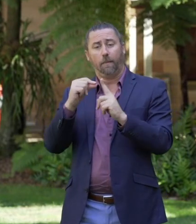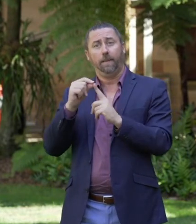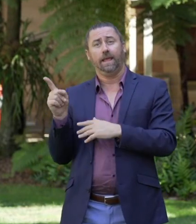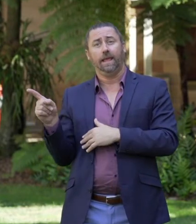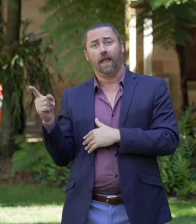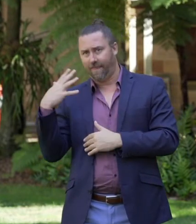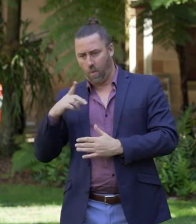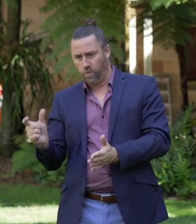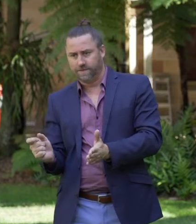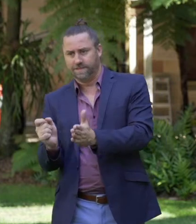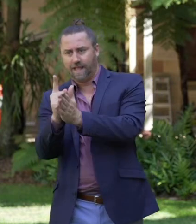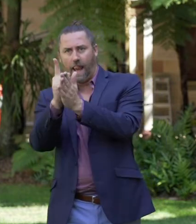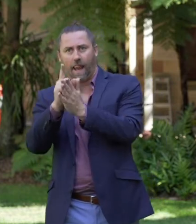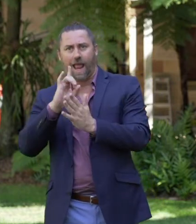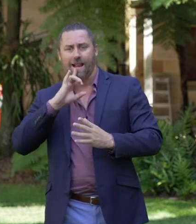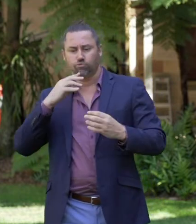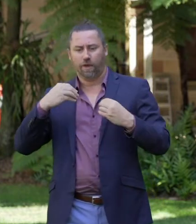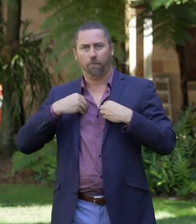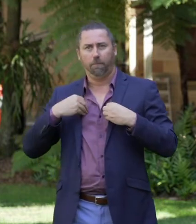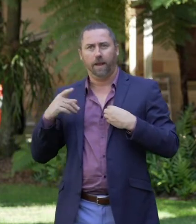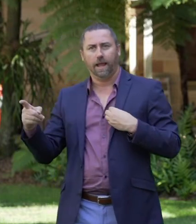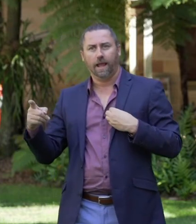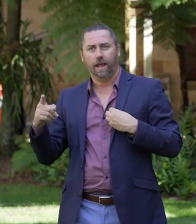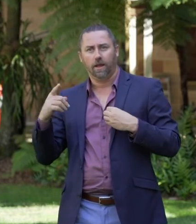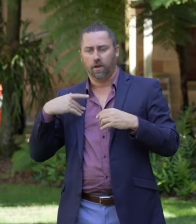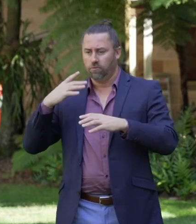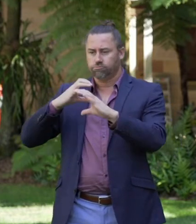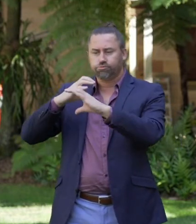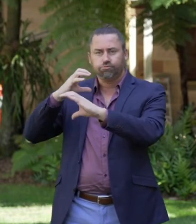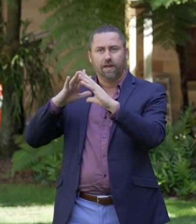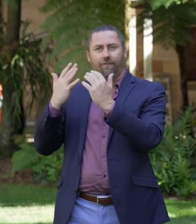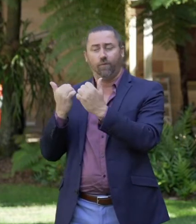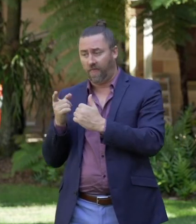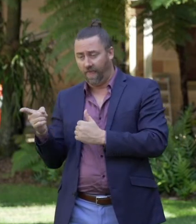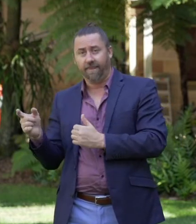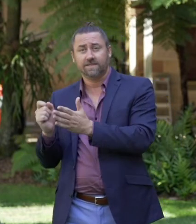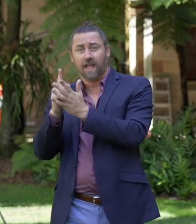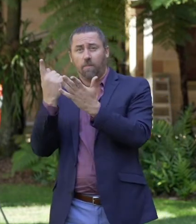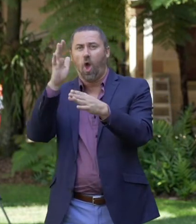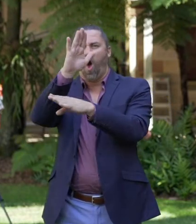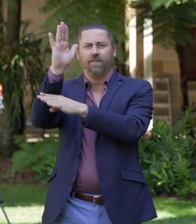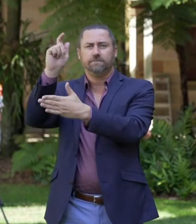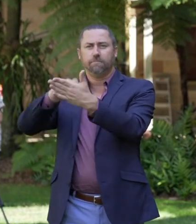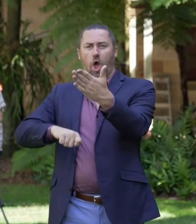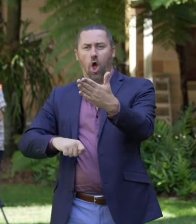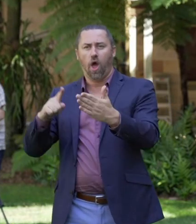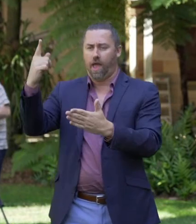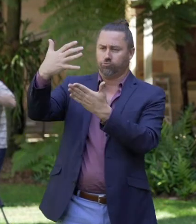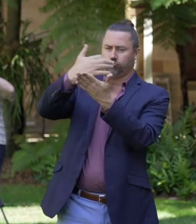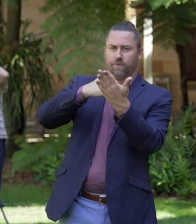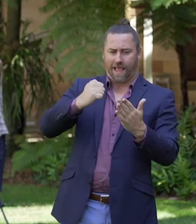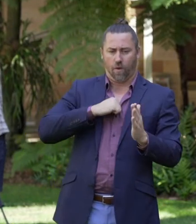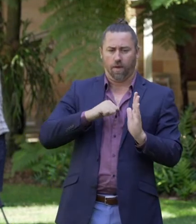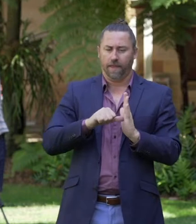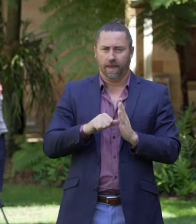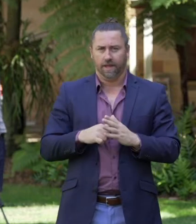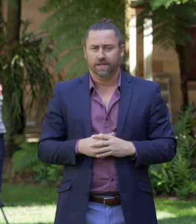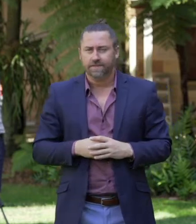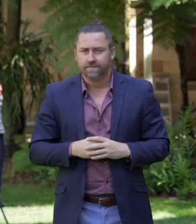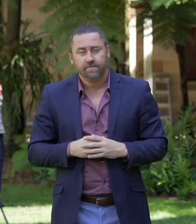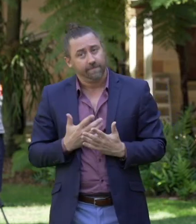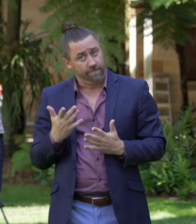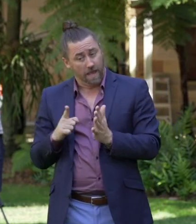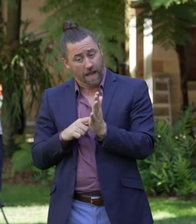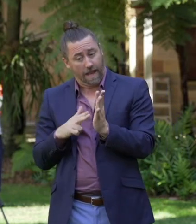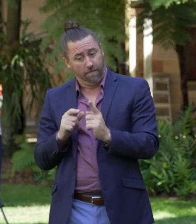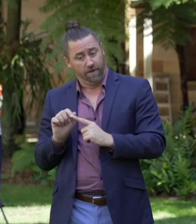shareholders. Now, we're also investing $2 billion in new renewable energy and storage across